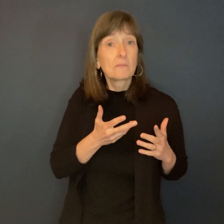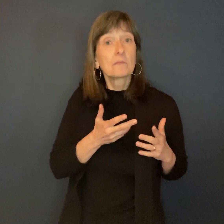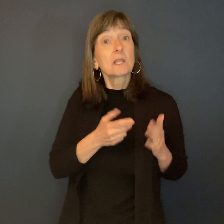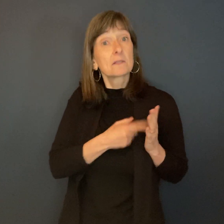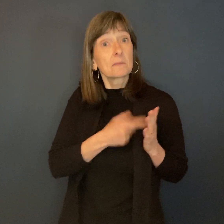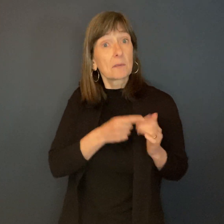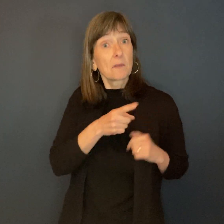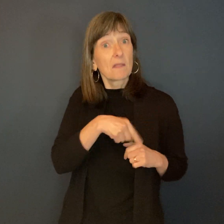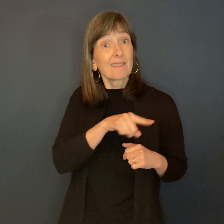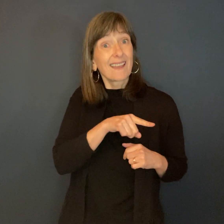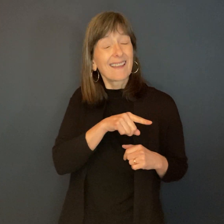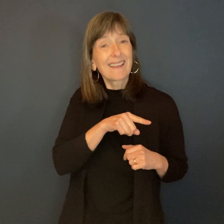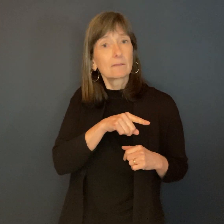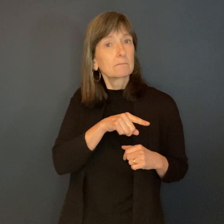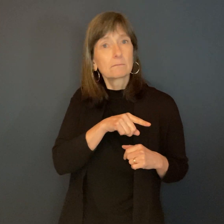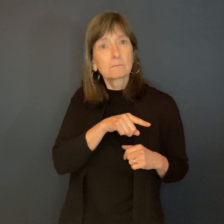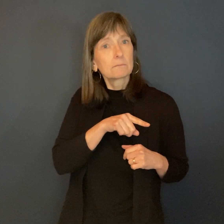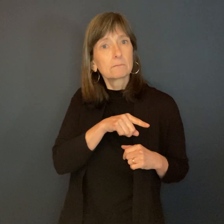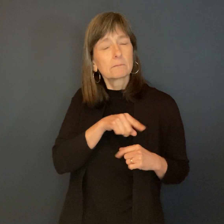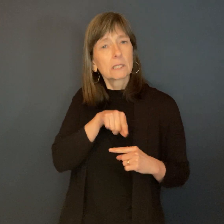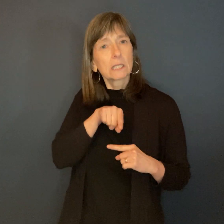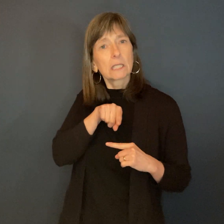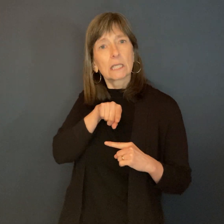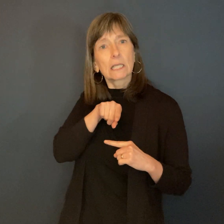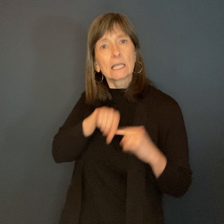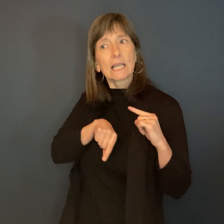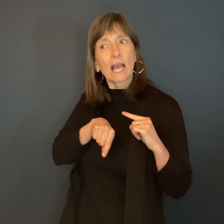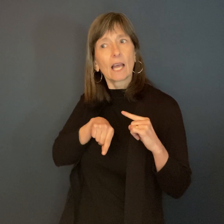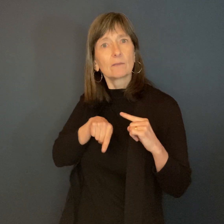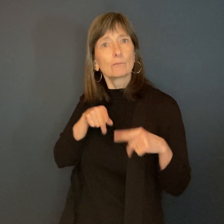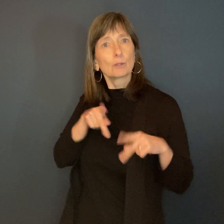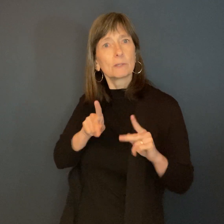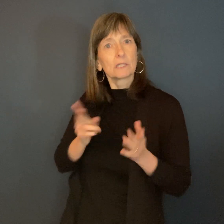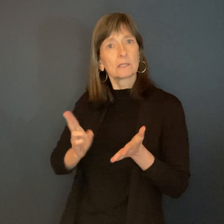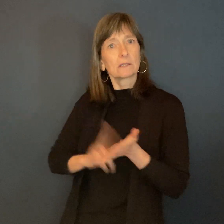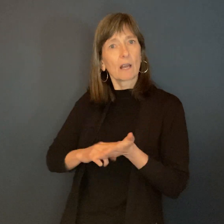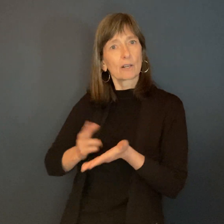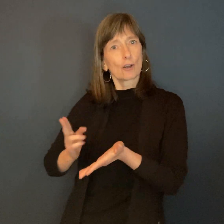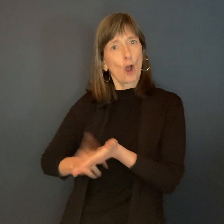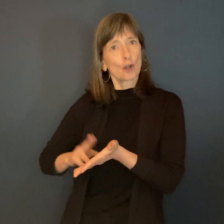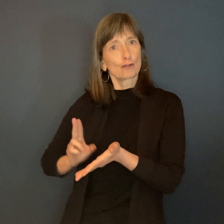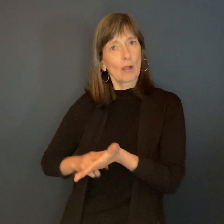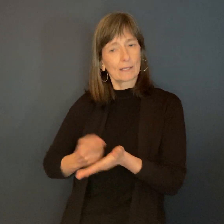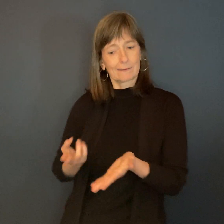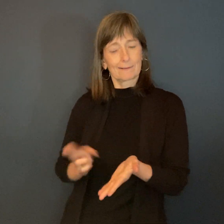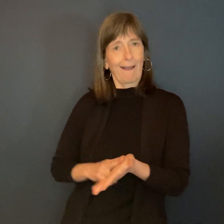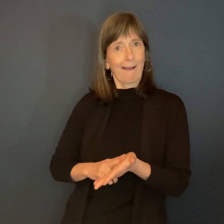forbidden from entering into contracts. Now, ultimately, we